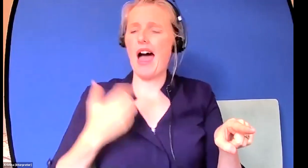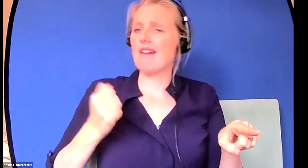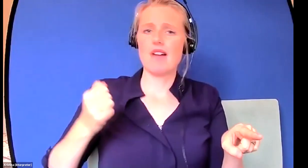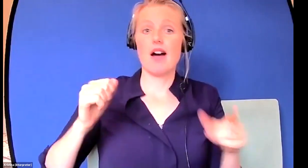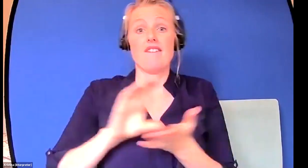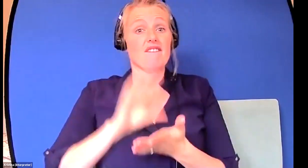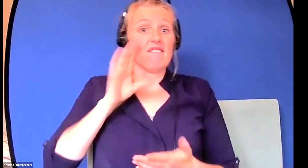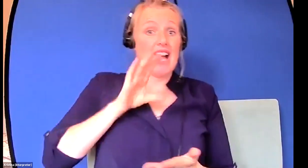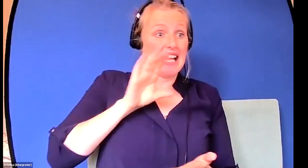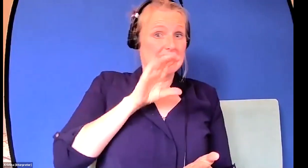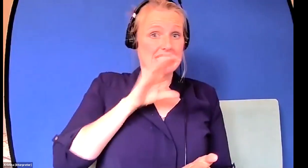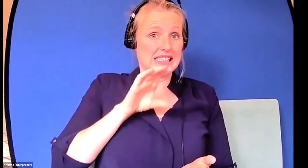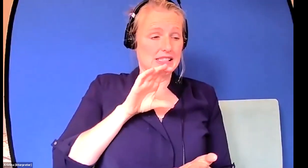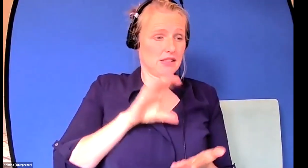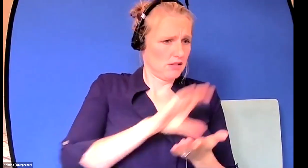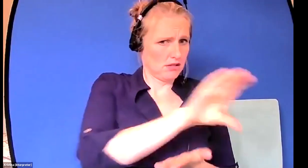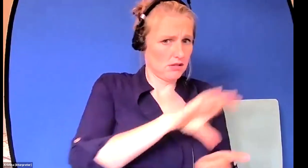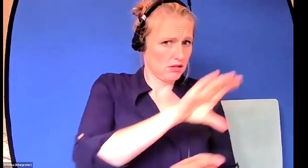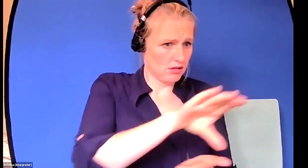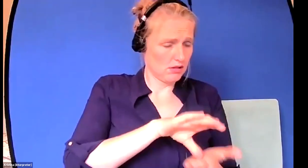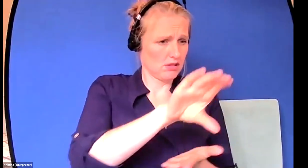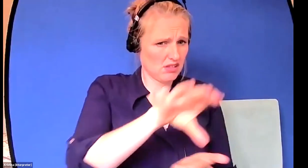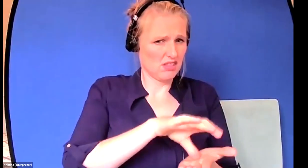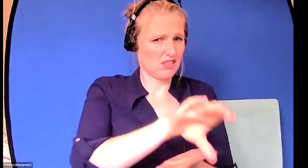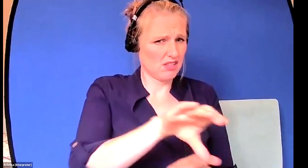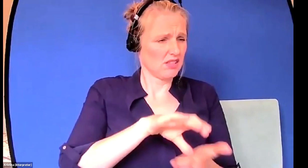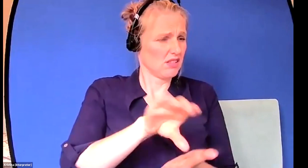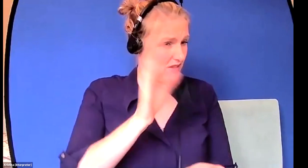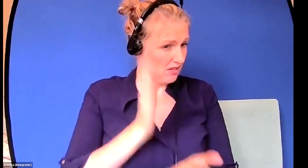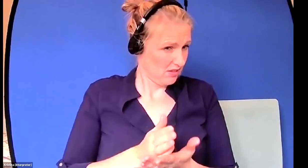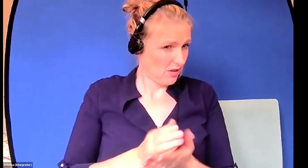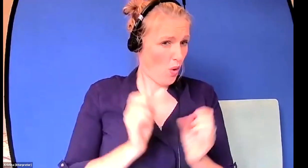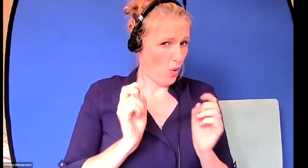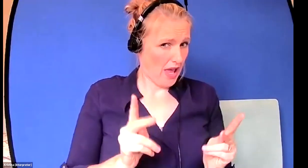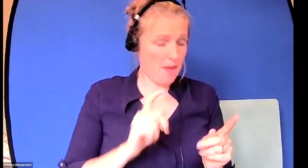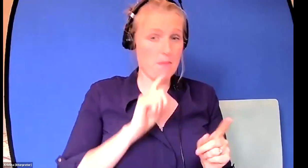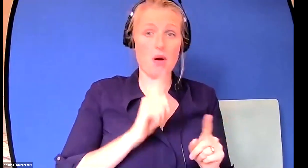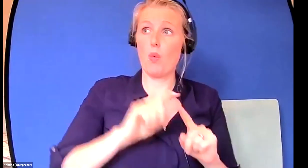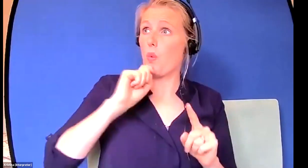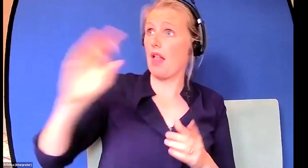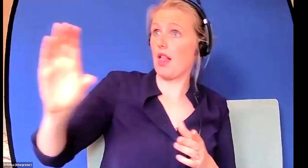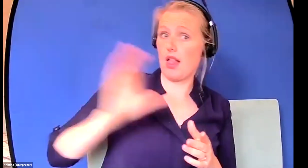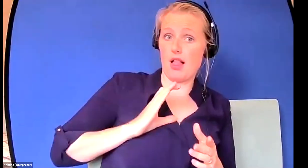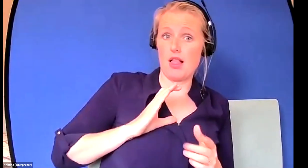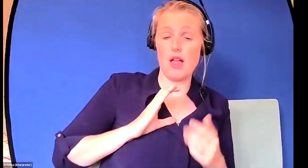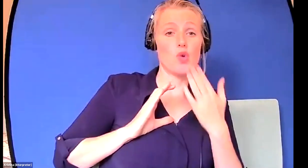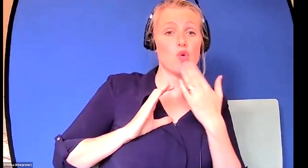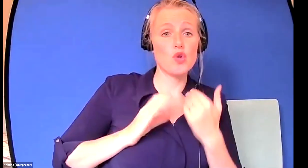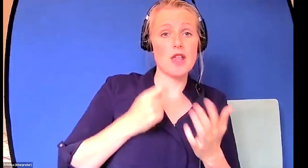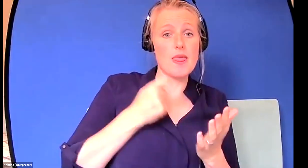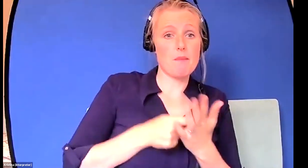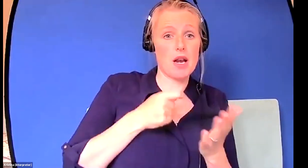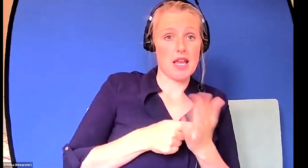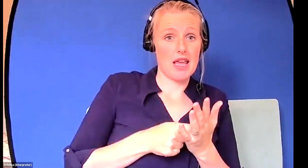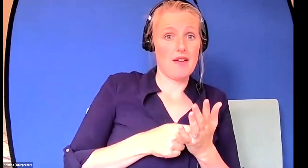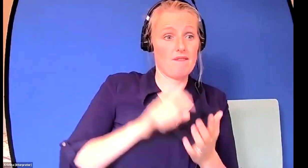of strings attached. There seems little incentive for the institutions to use that money for anything other than executive